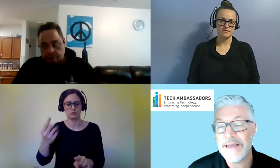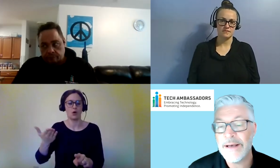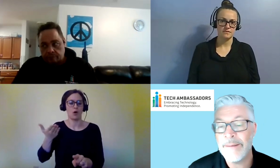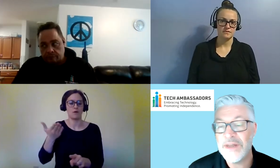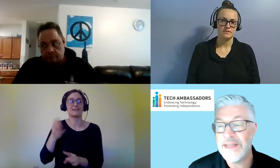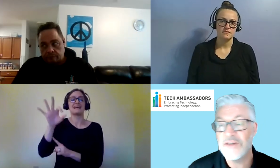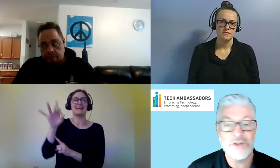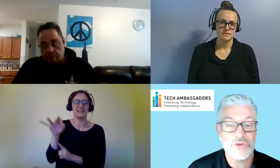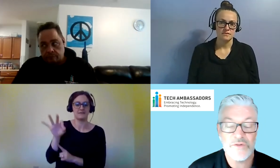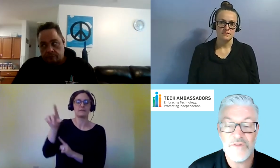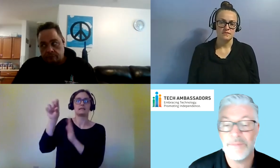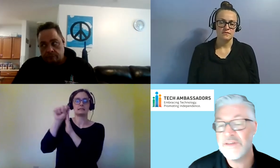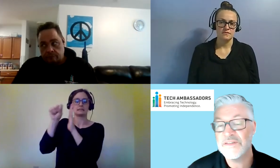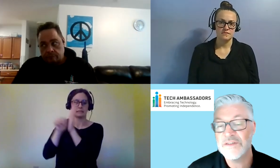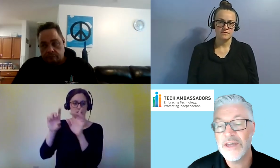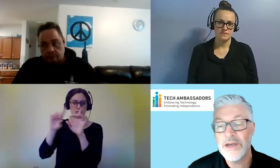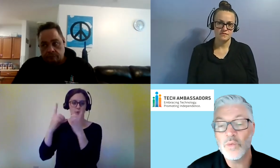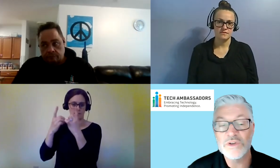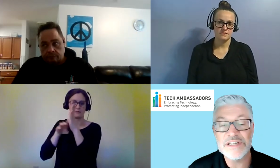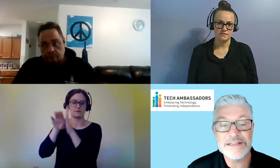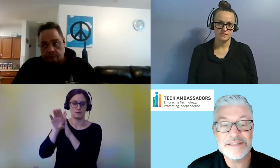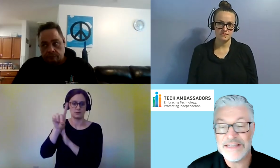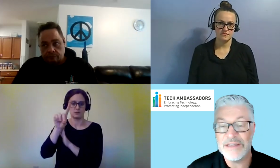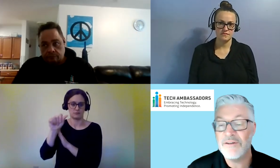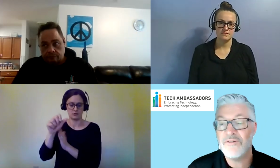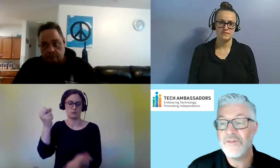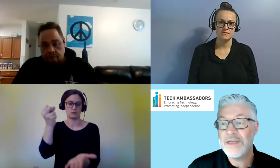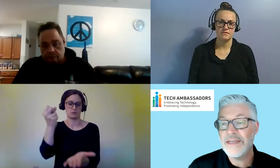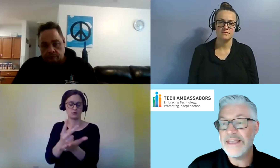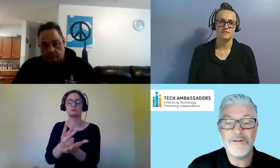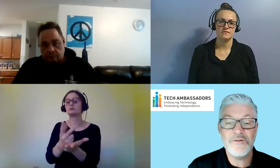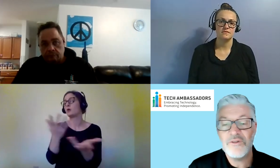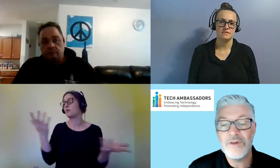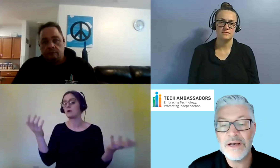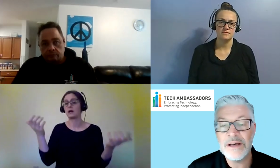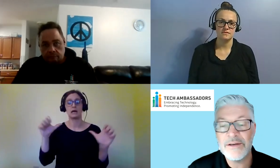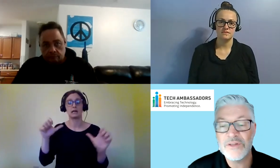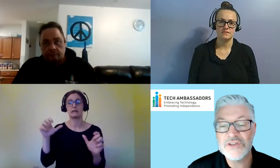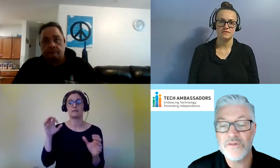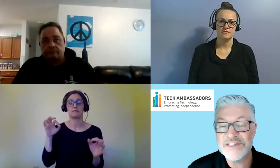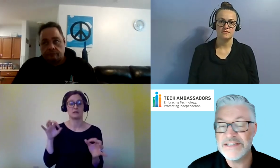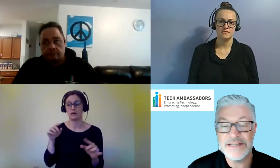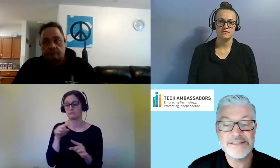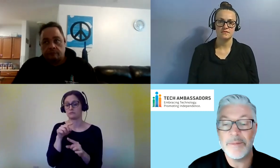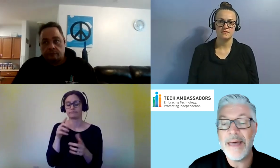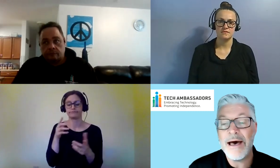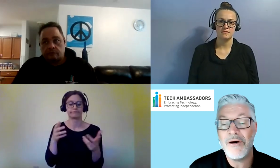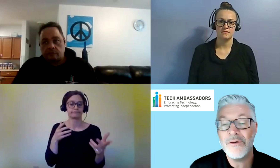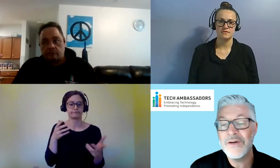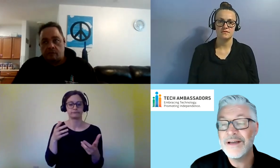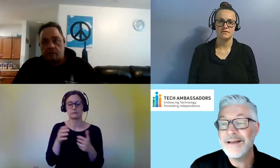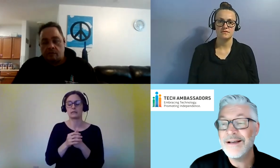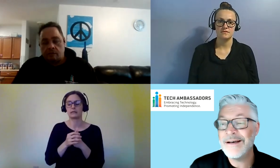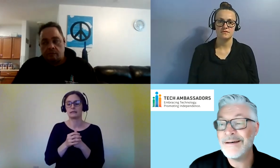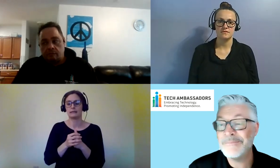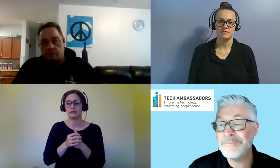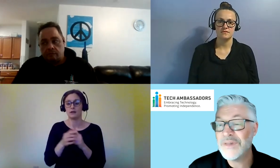feedback that individuals or families were to give, if the service did somehow